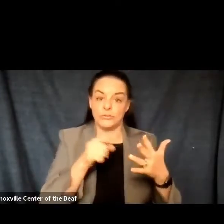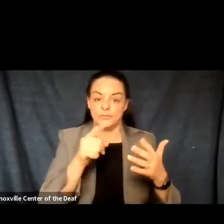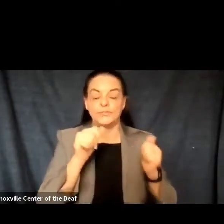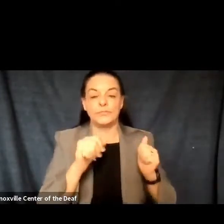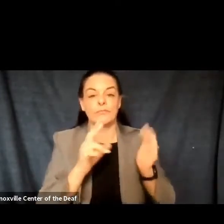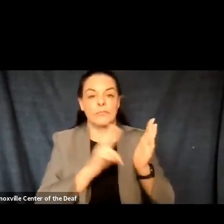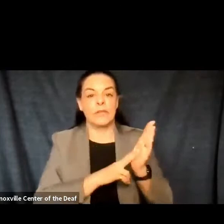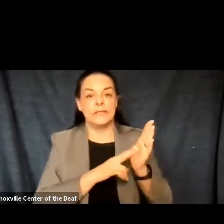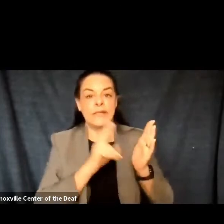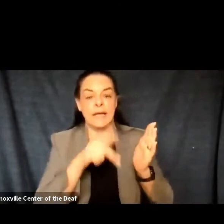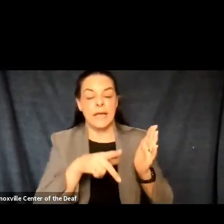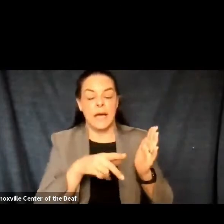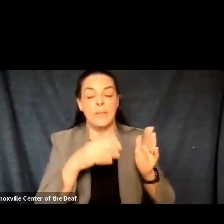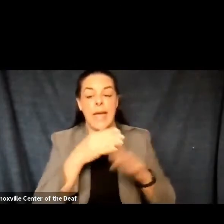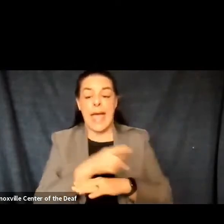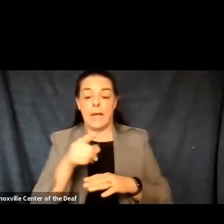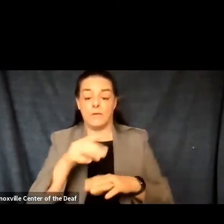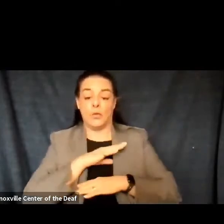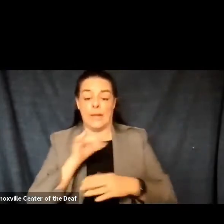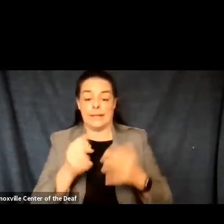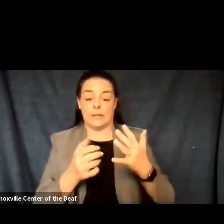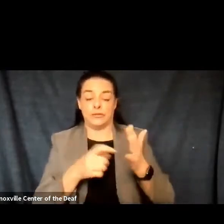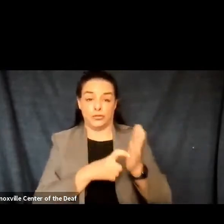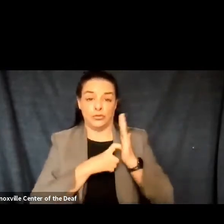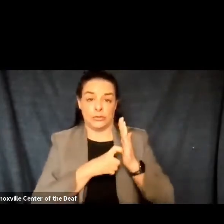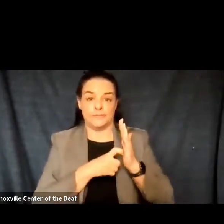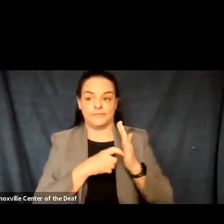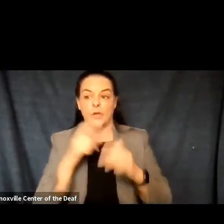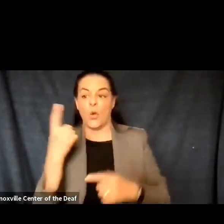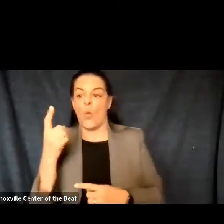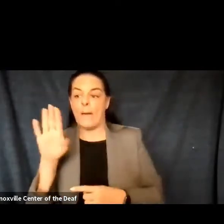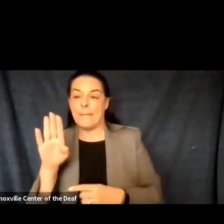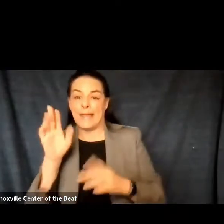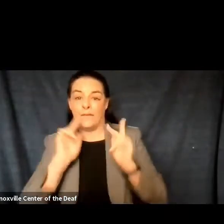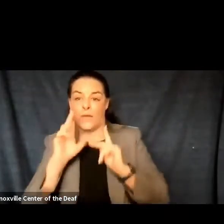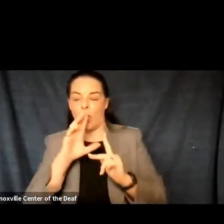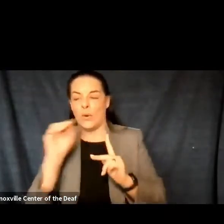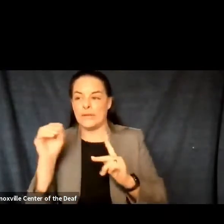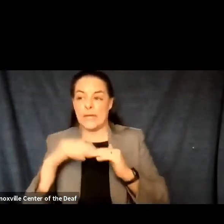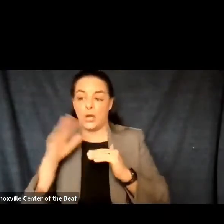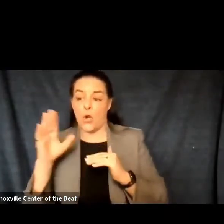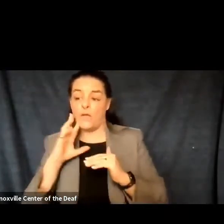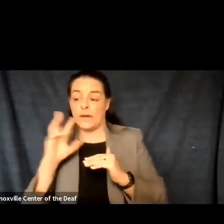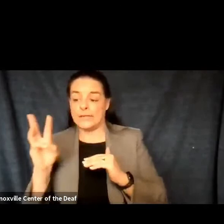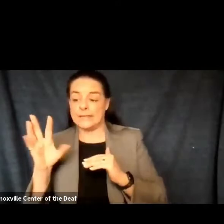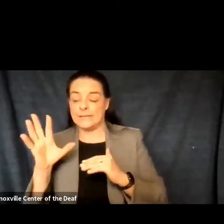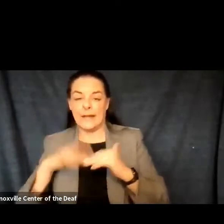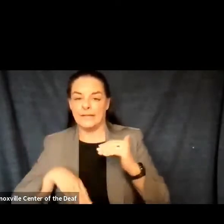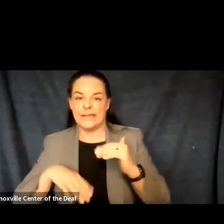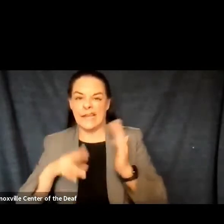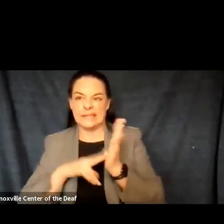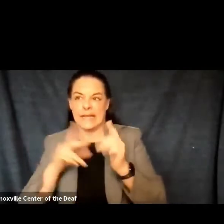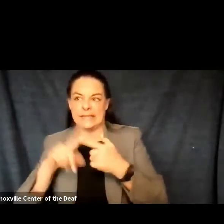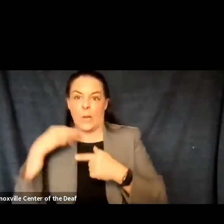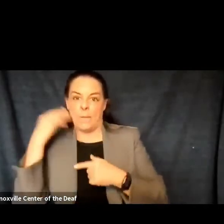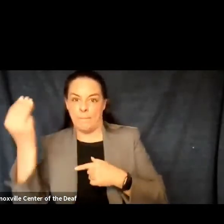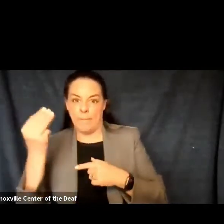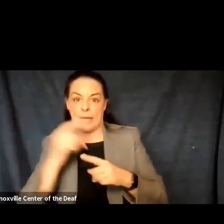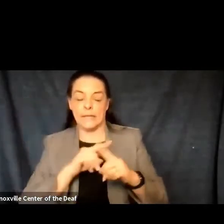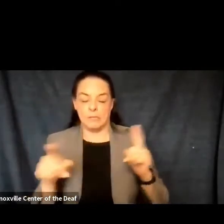till Monday. But once you meet criteria, we encourage you to sign up. You can do that at any time. From Allie